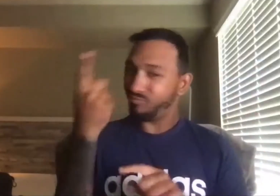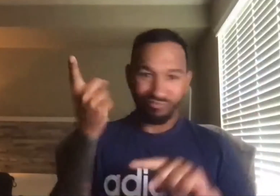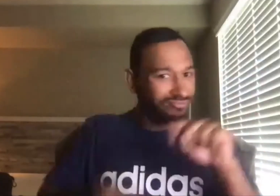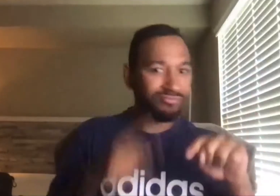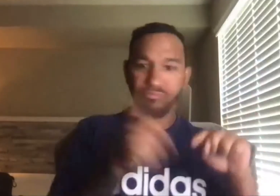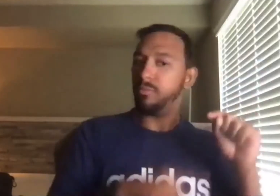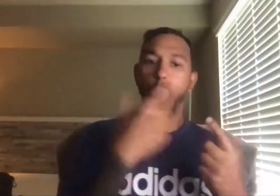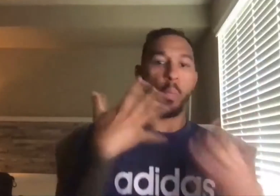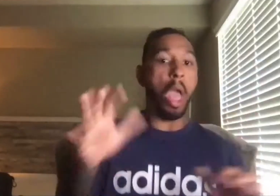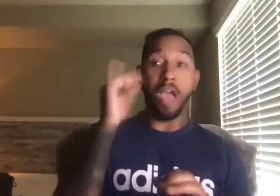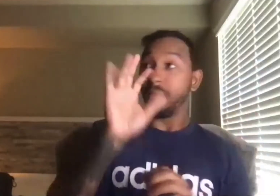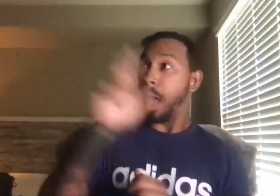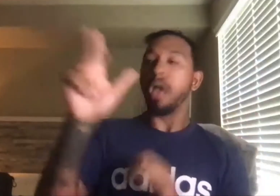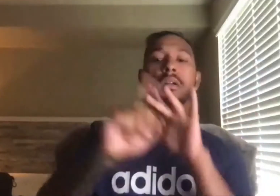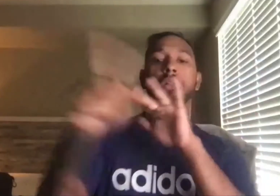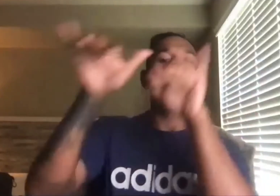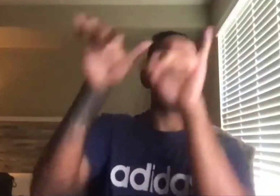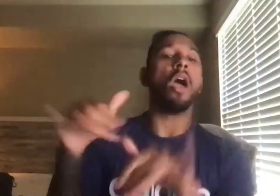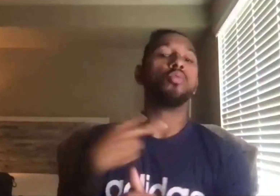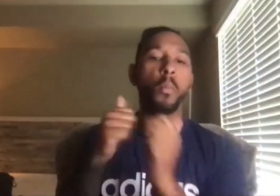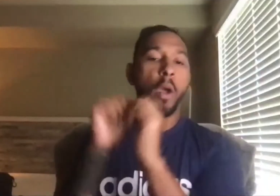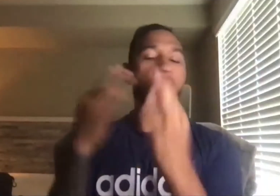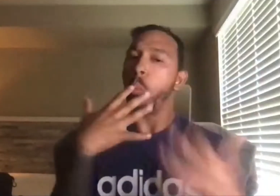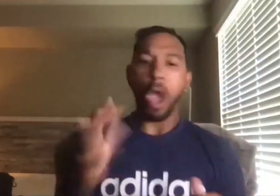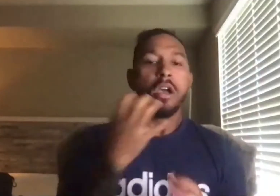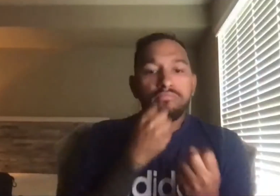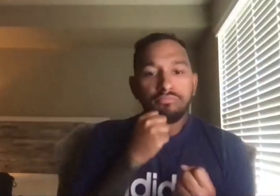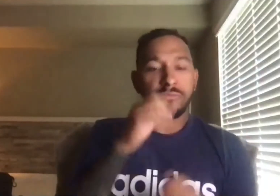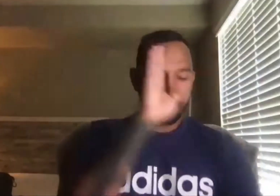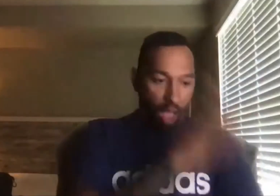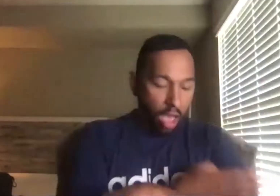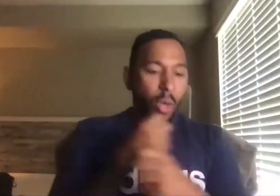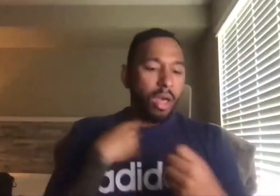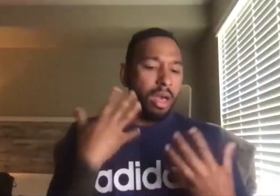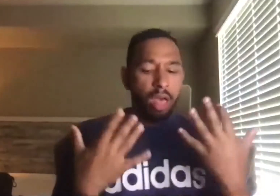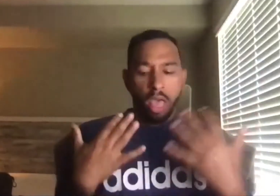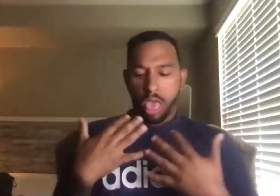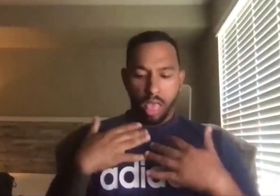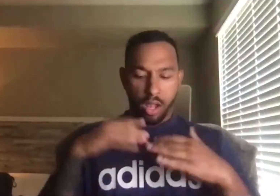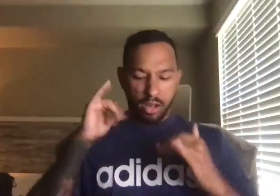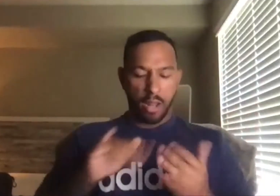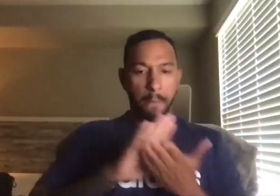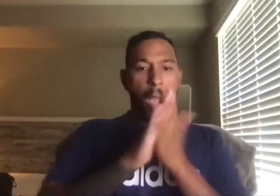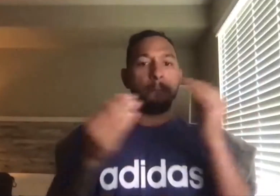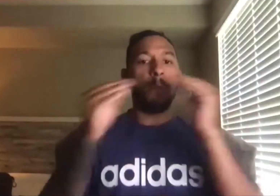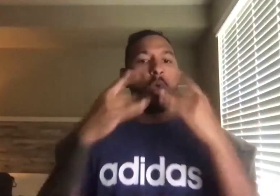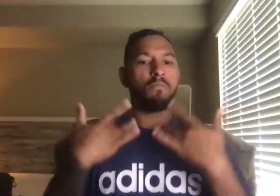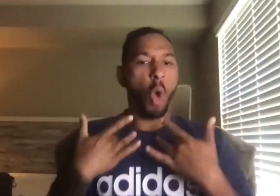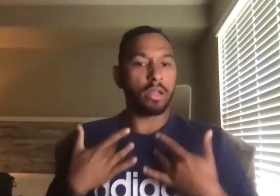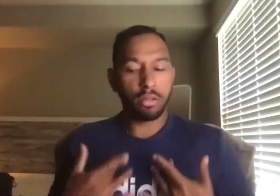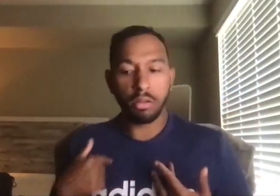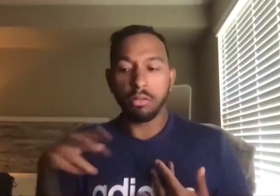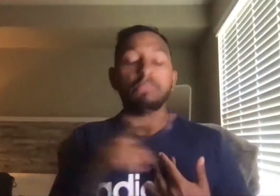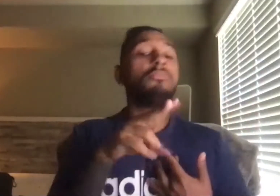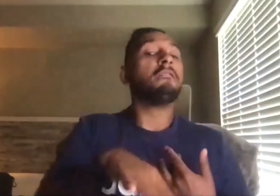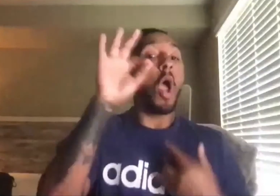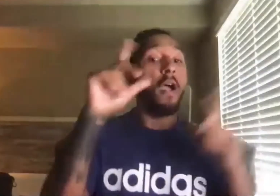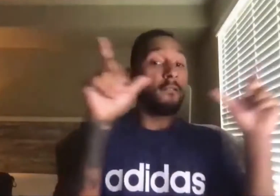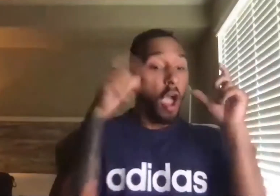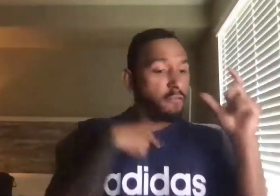language. I felt isolated. I desperately wanted to go back to Germany. However, that wasn't an option. My dad wanted me to stay.